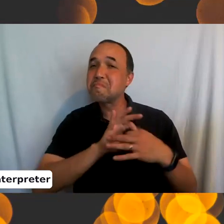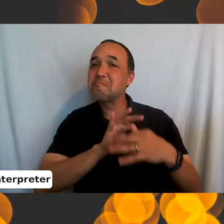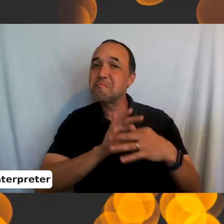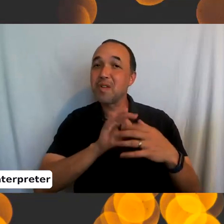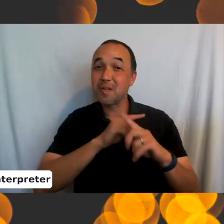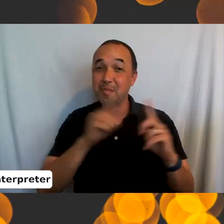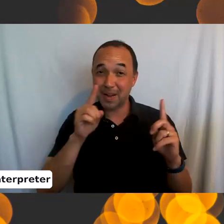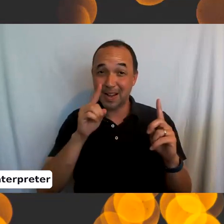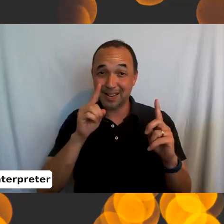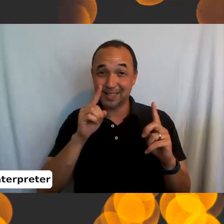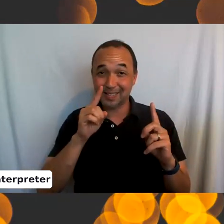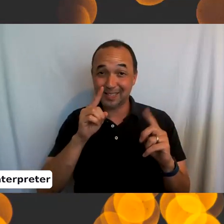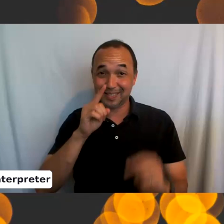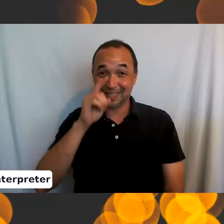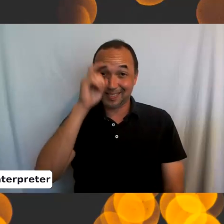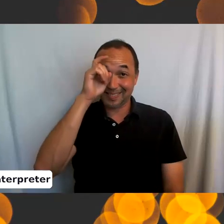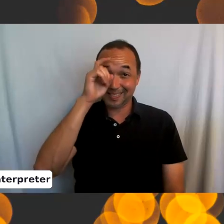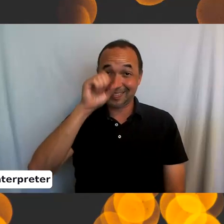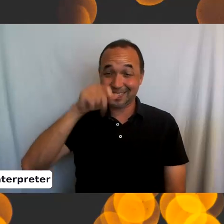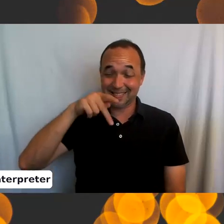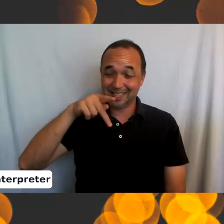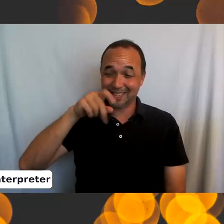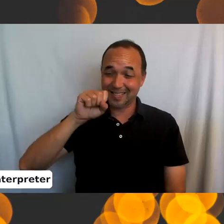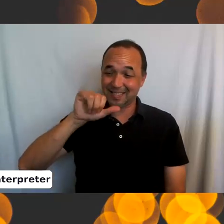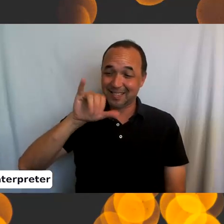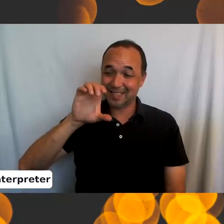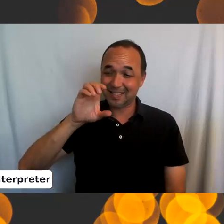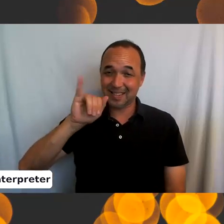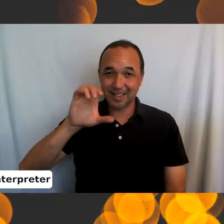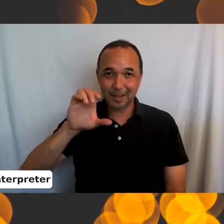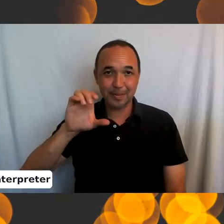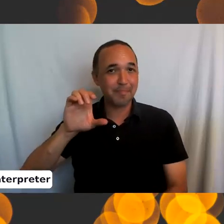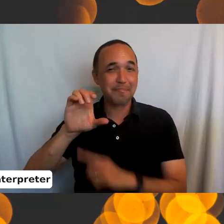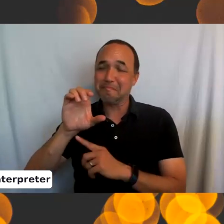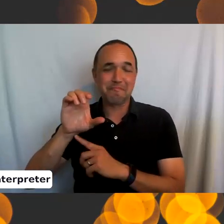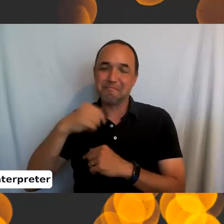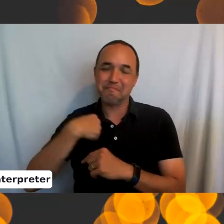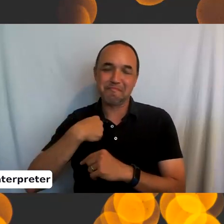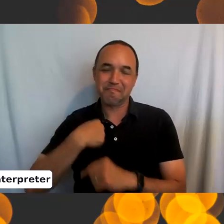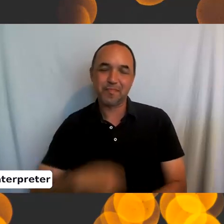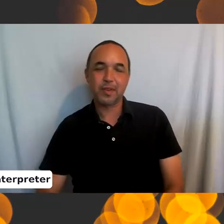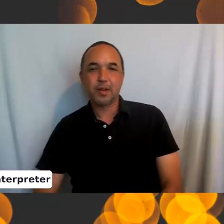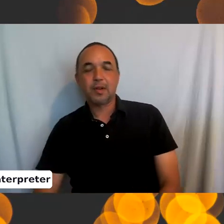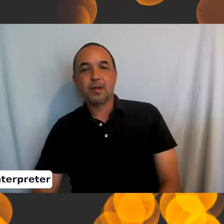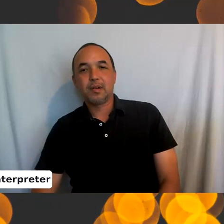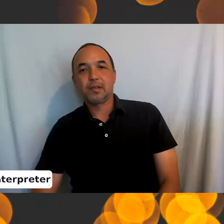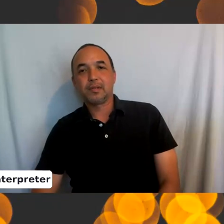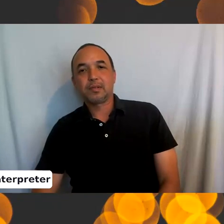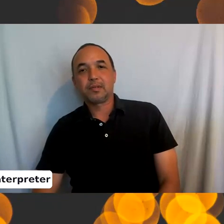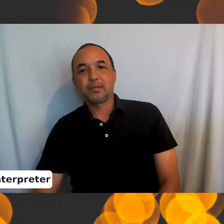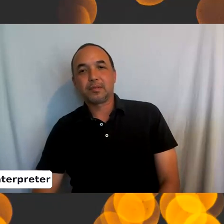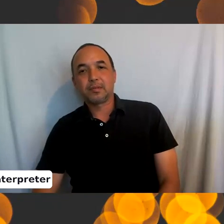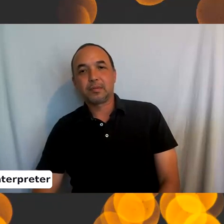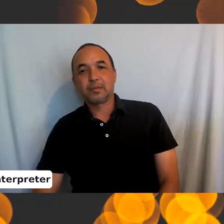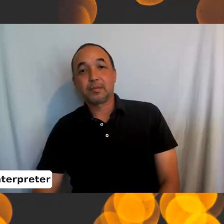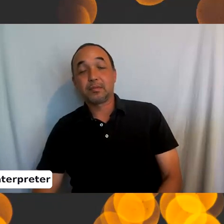I'm psychic. But what I like in the perfect world of investigation, I like to have